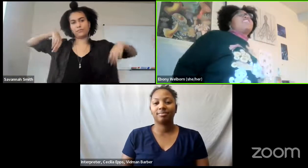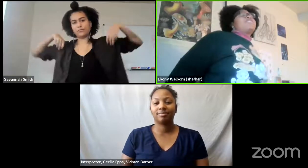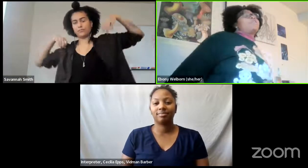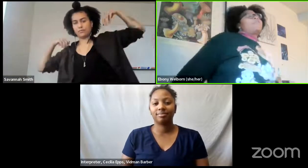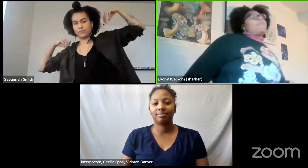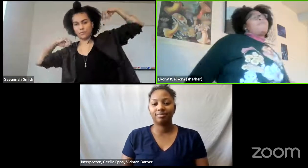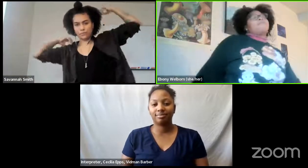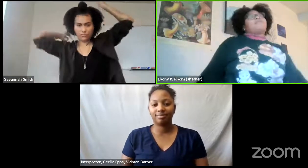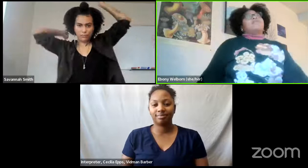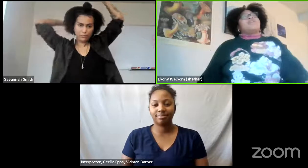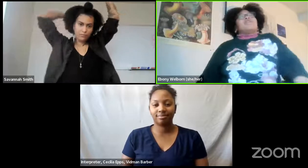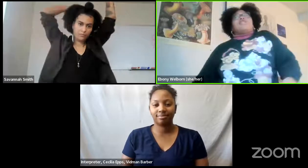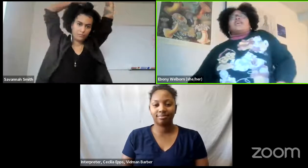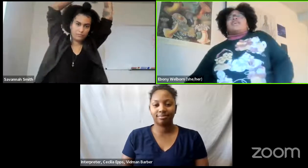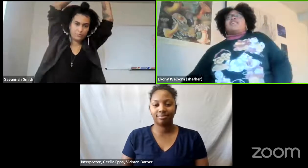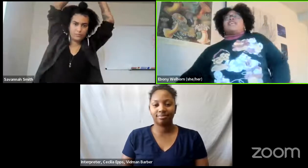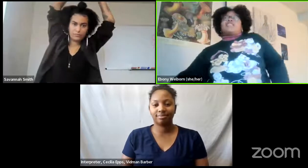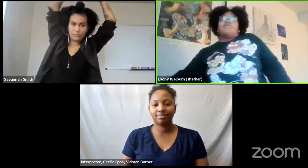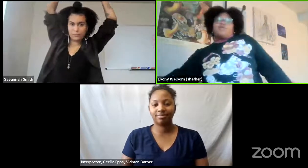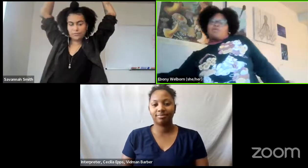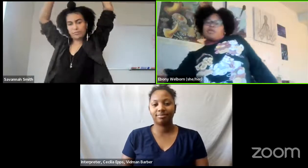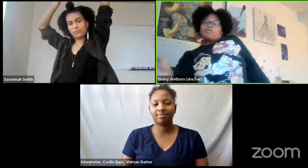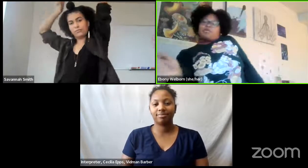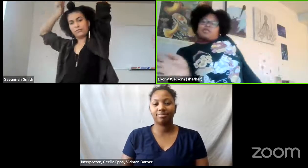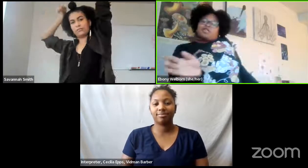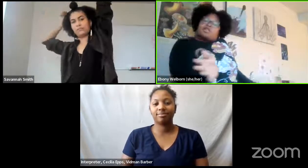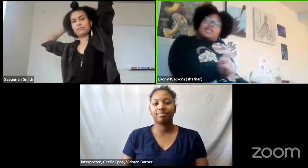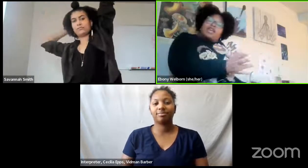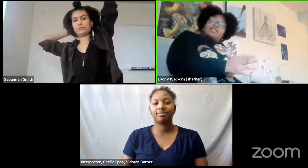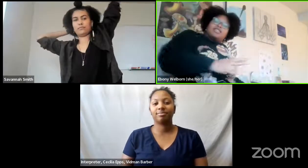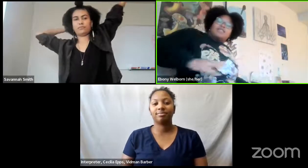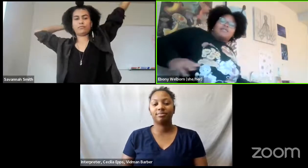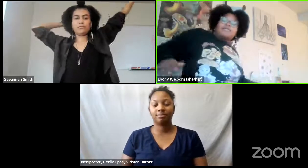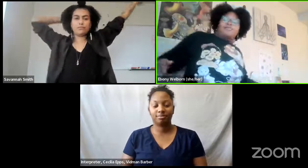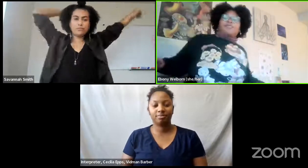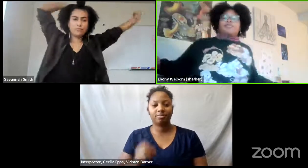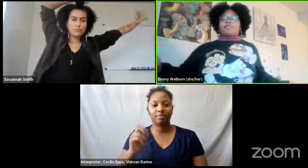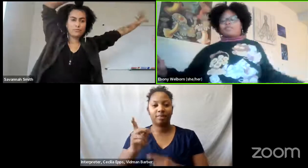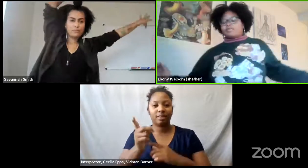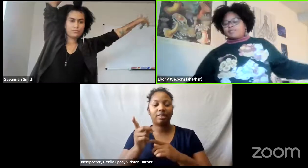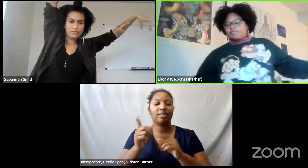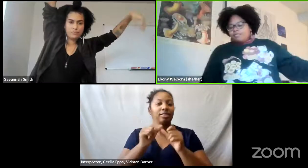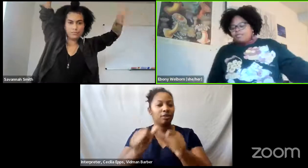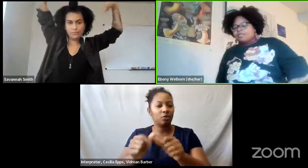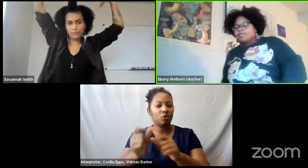All right. And go ahead and spend one more moment doing that.